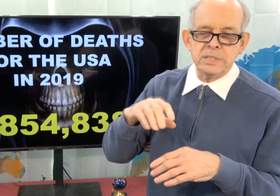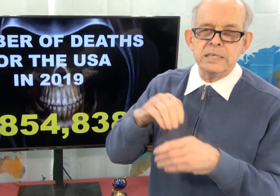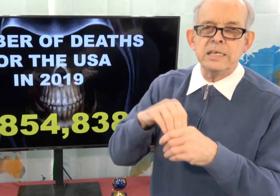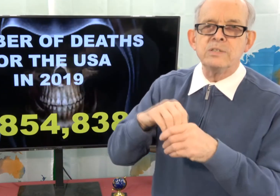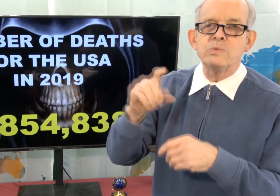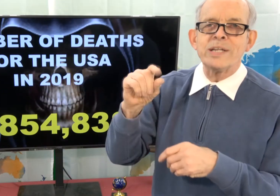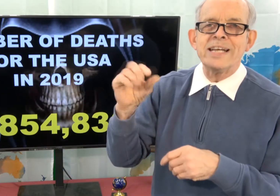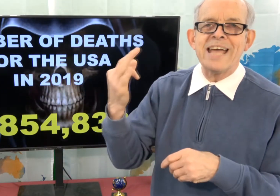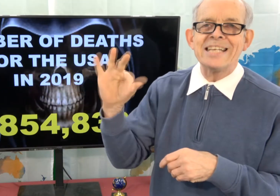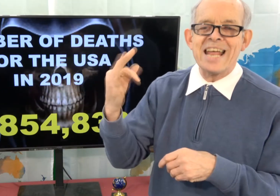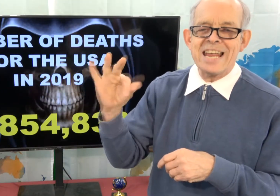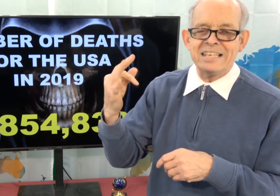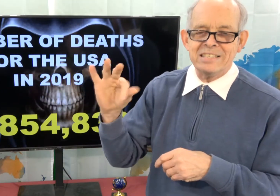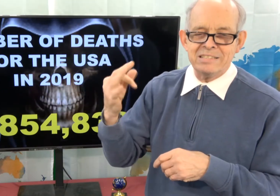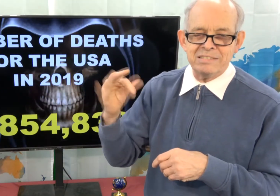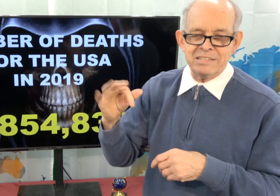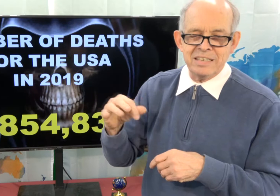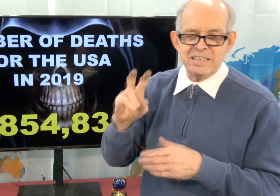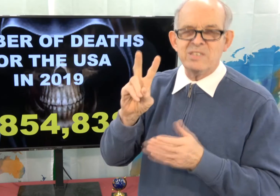in 2019.